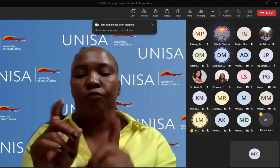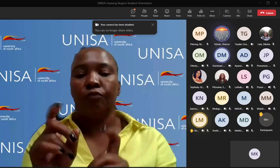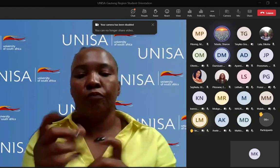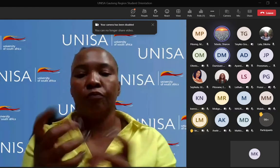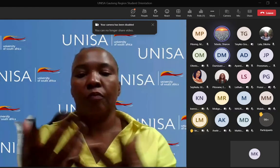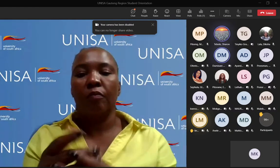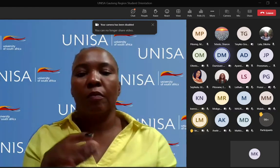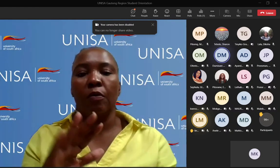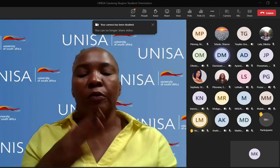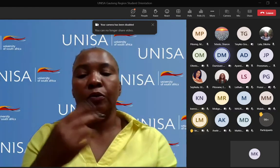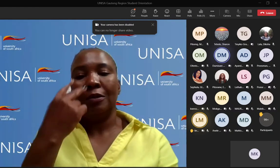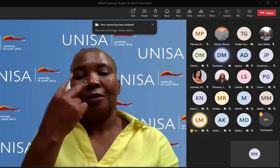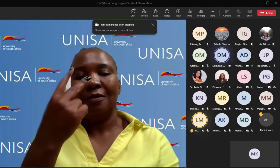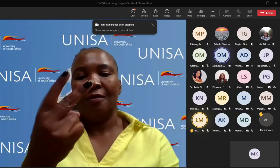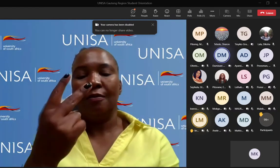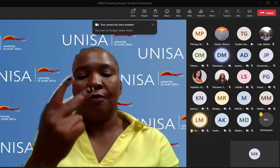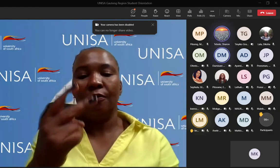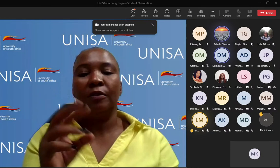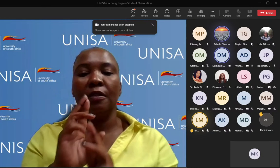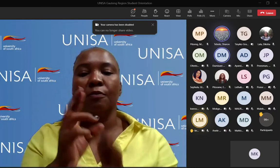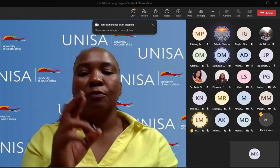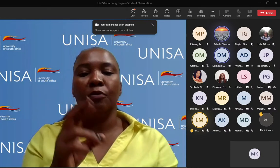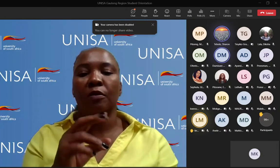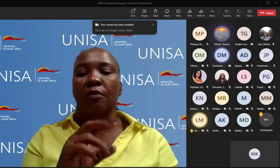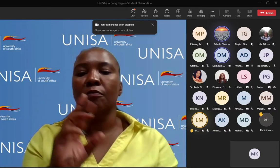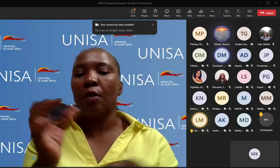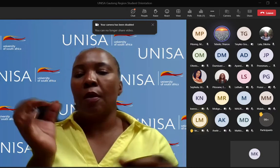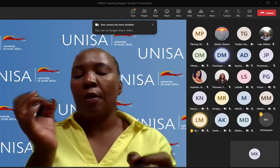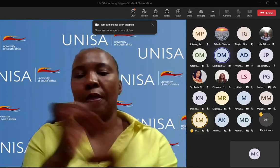responses okay